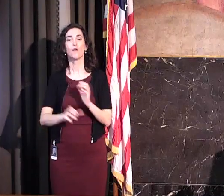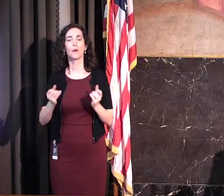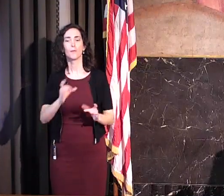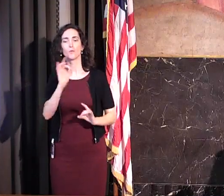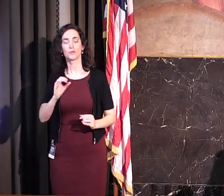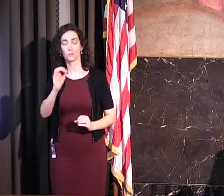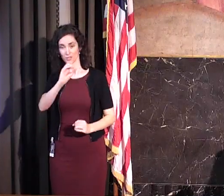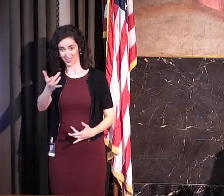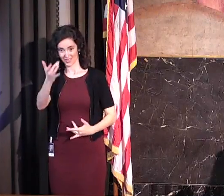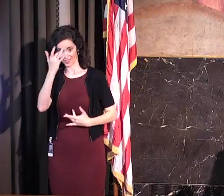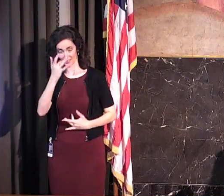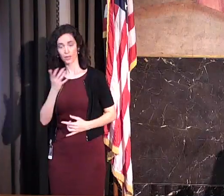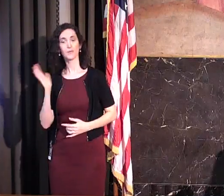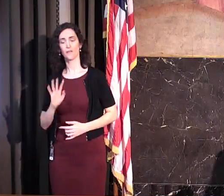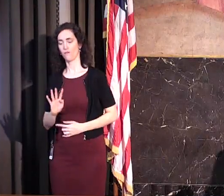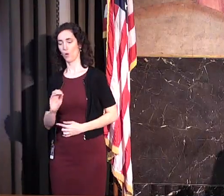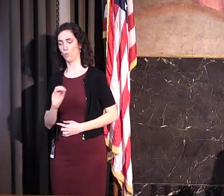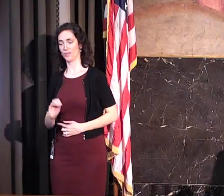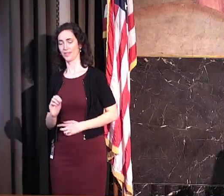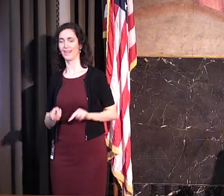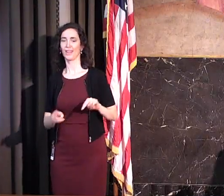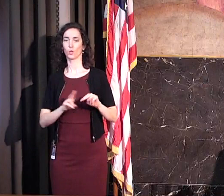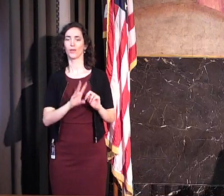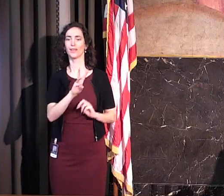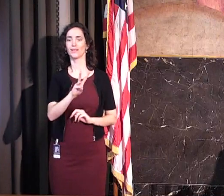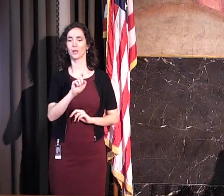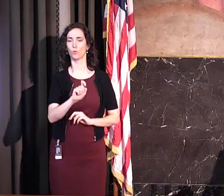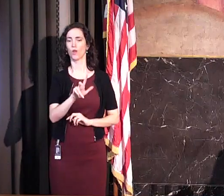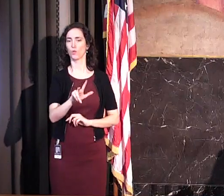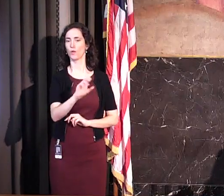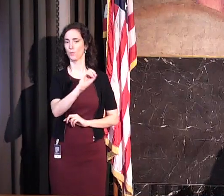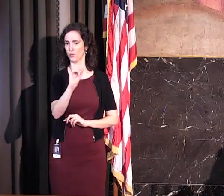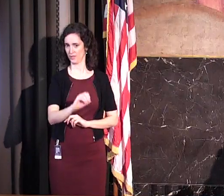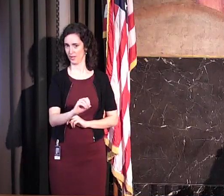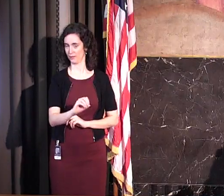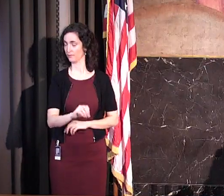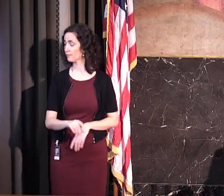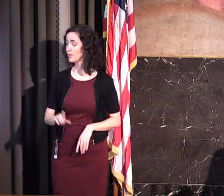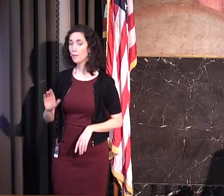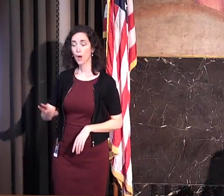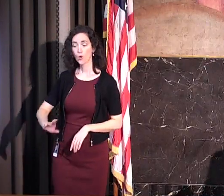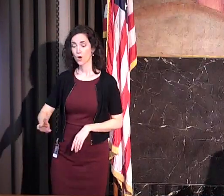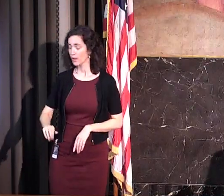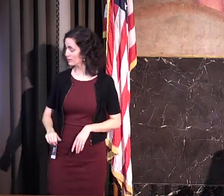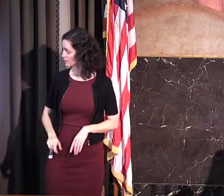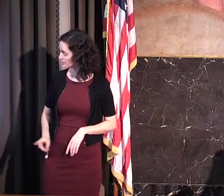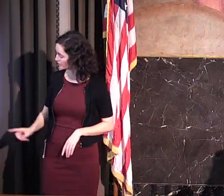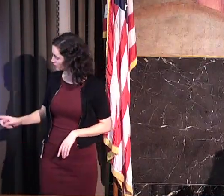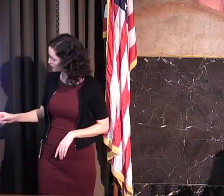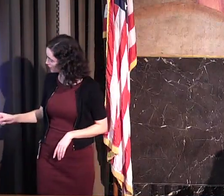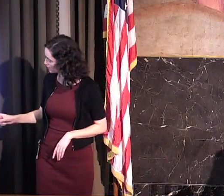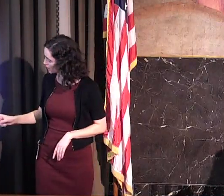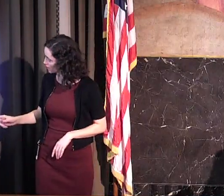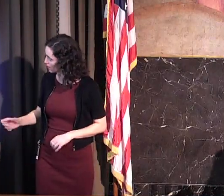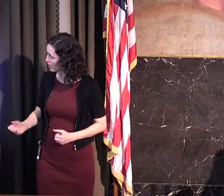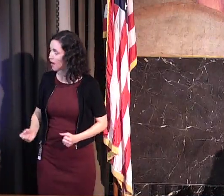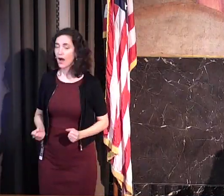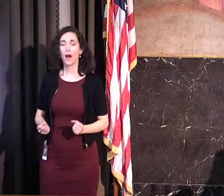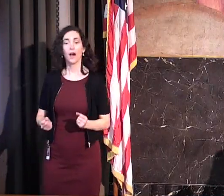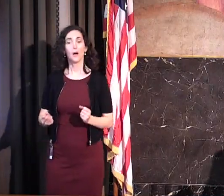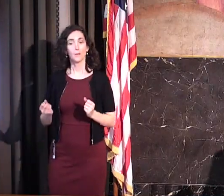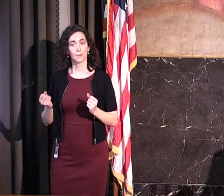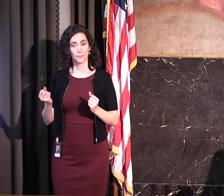to 6.3%, as the governor said. And on the bottom right, number of hospitalized COVID patients, we're